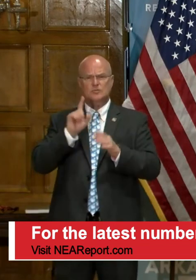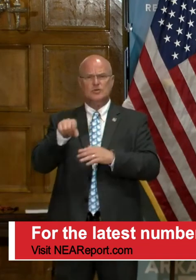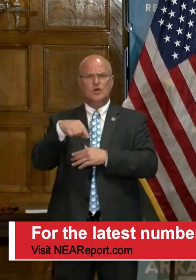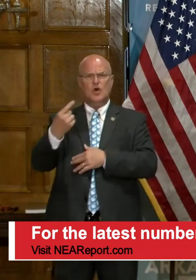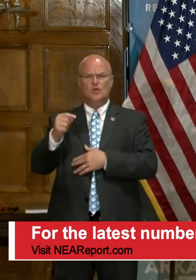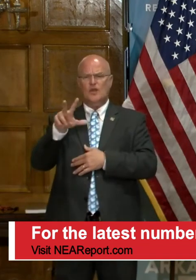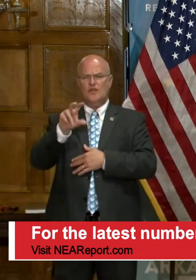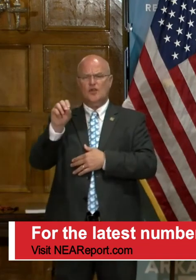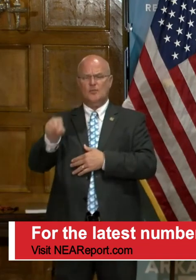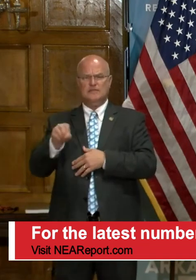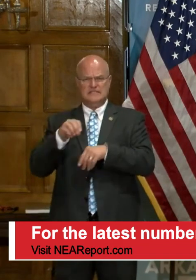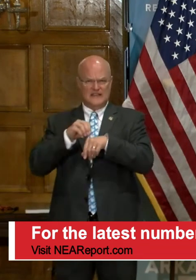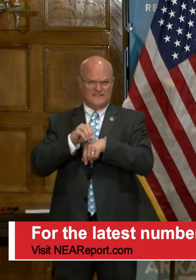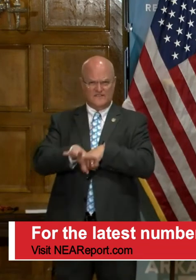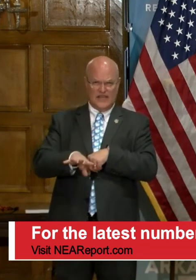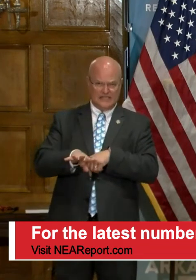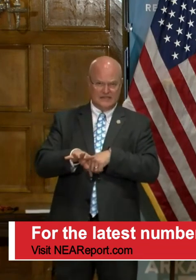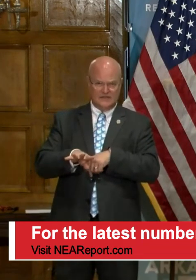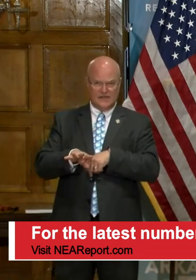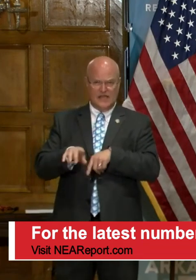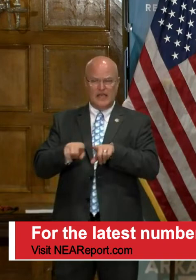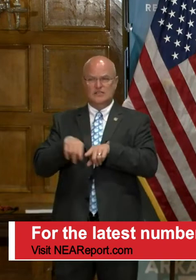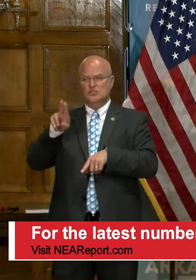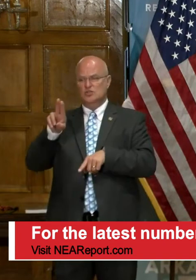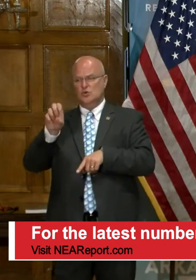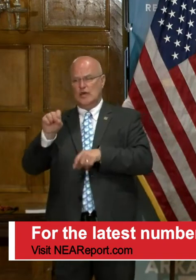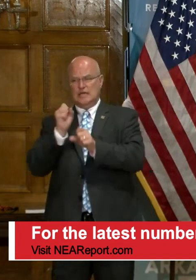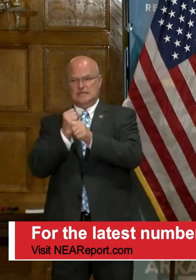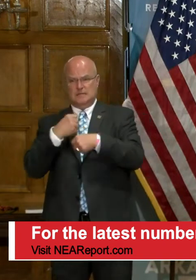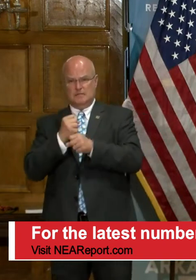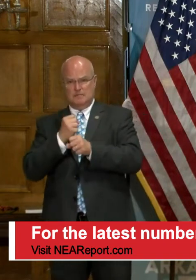only 30% as effective as U.S.-made